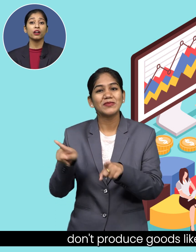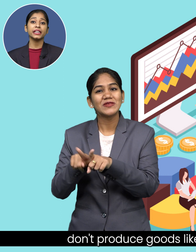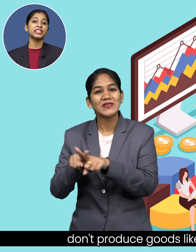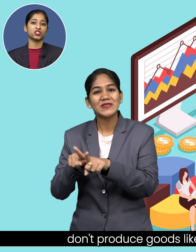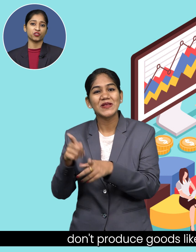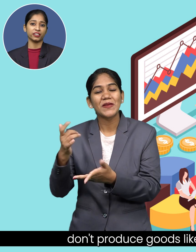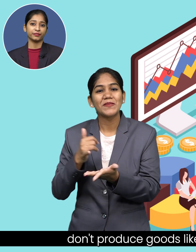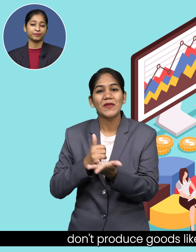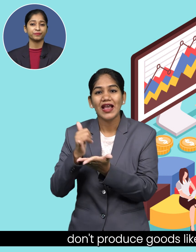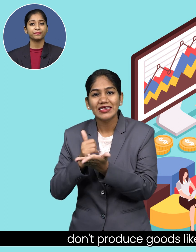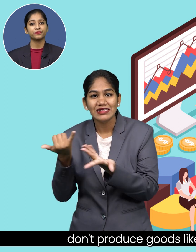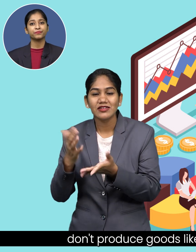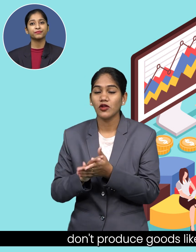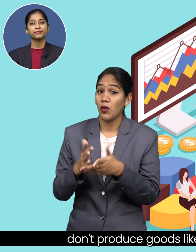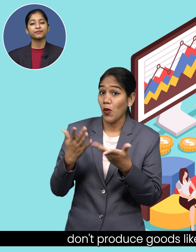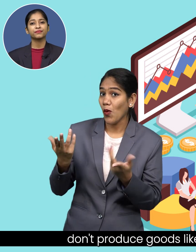agriculture or industry.